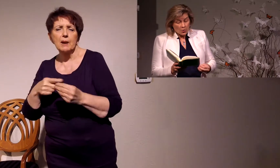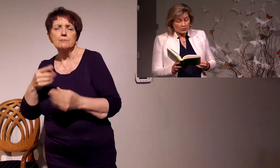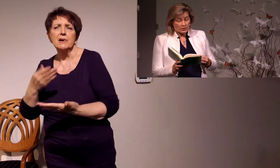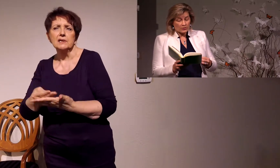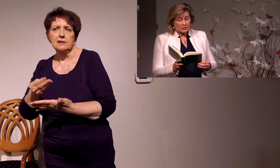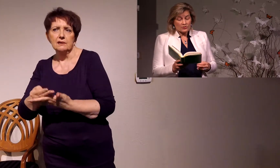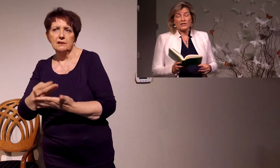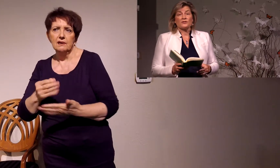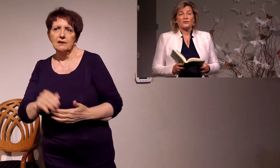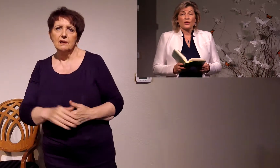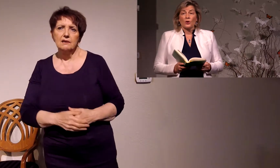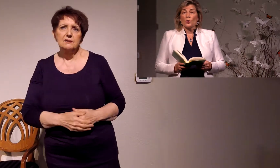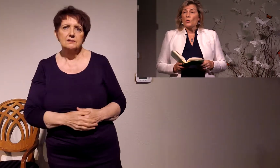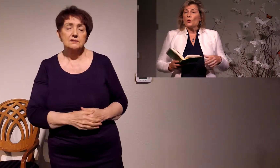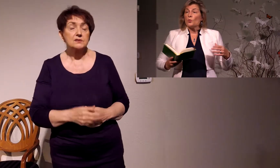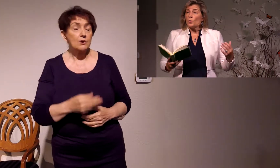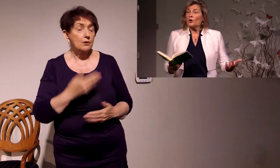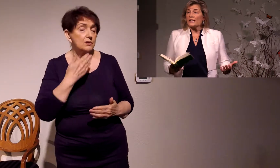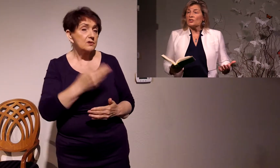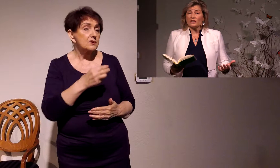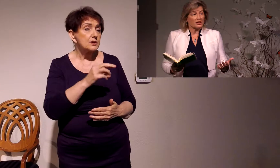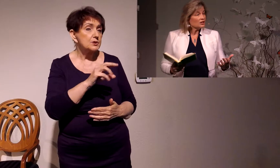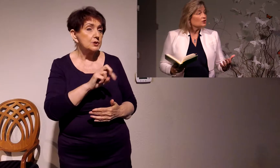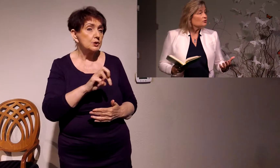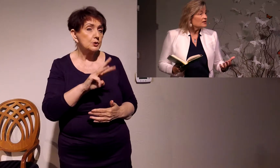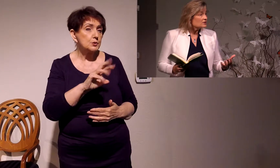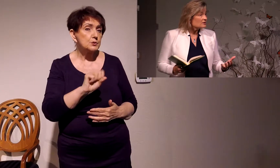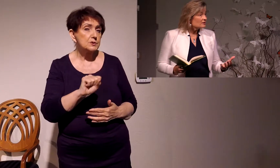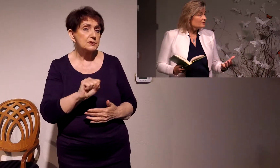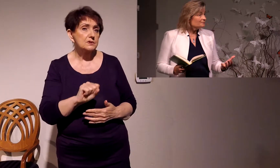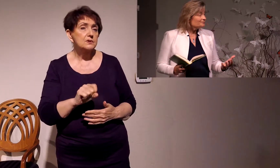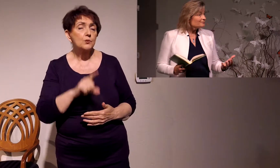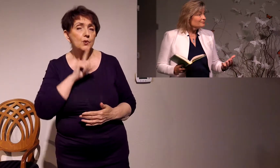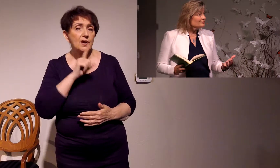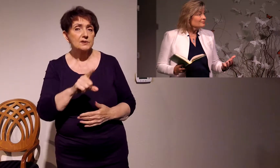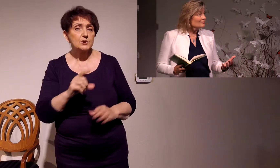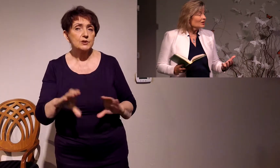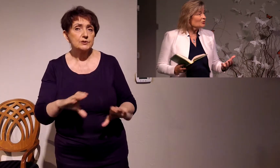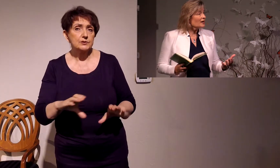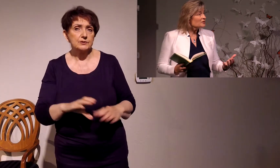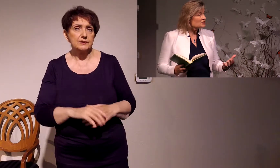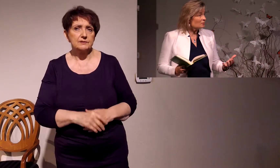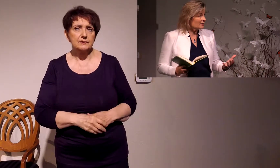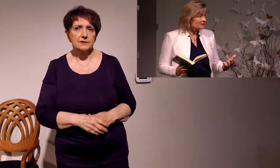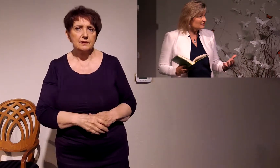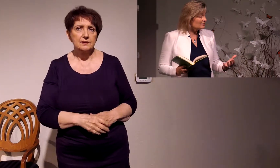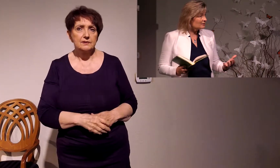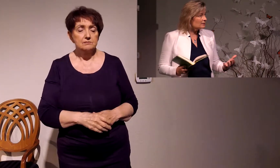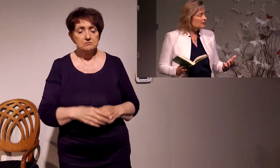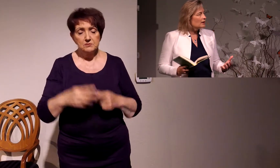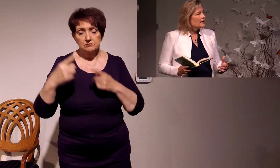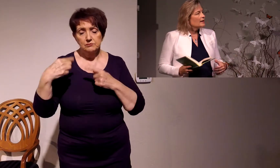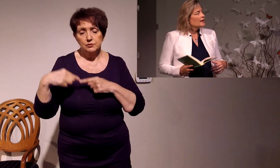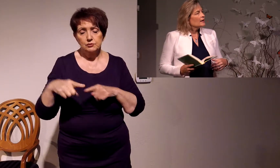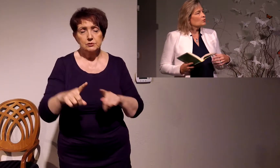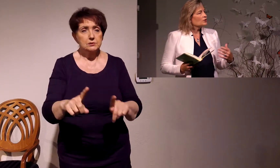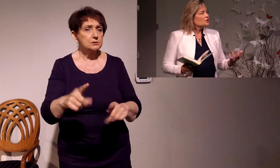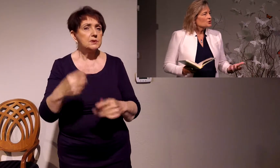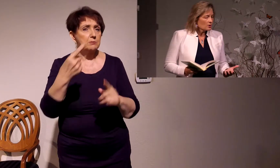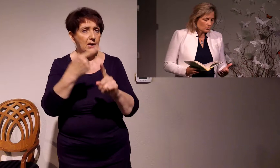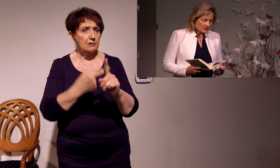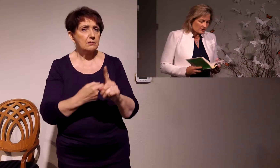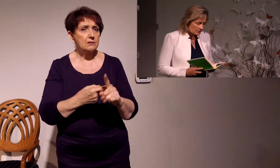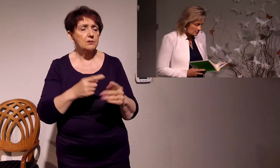And so the good news is we're actually going to do this throughout this month. And